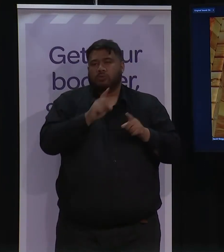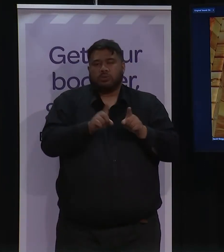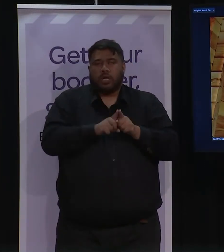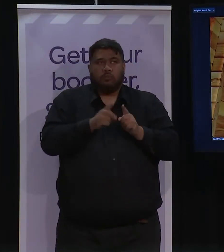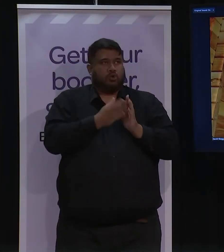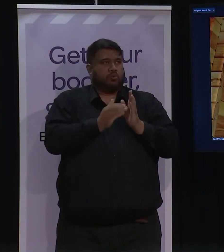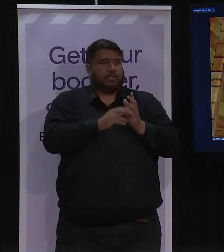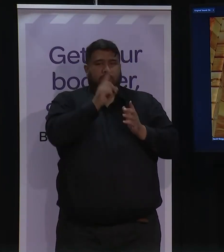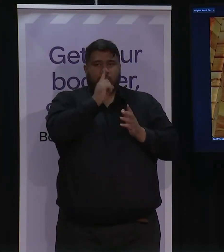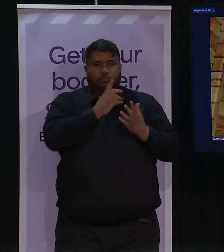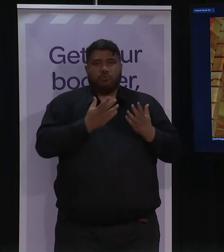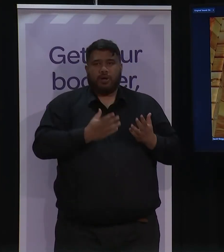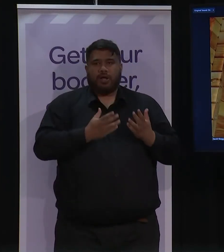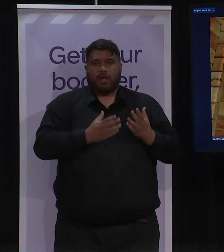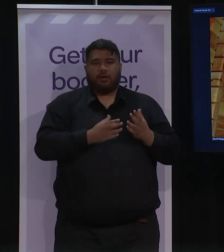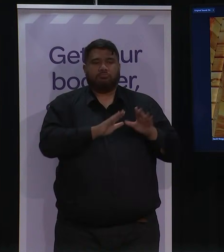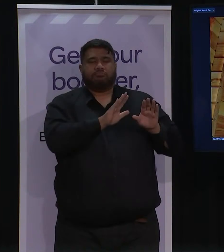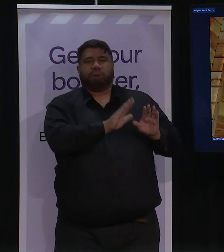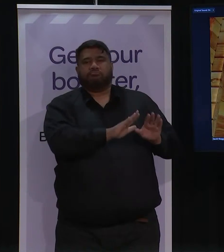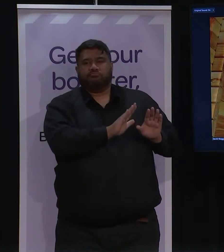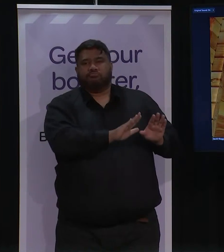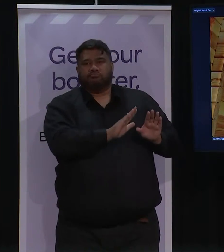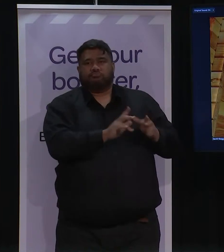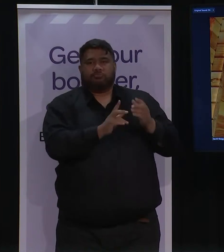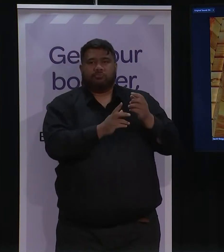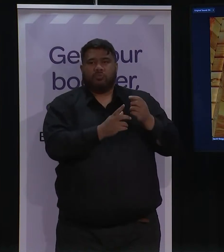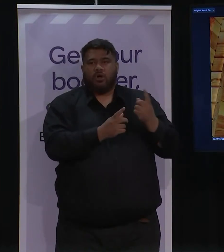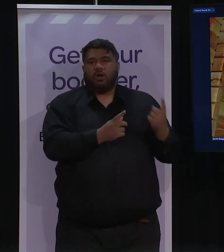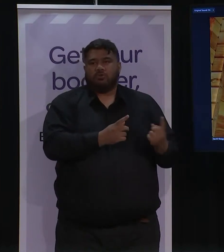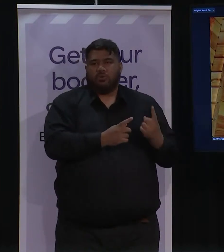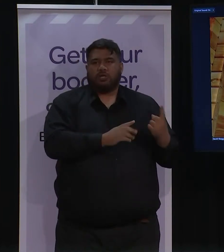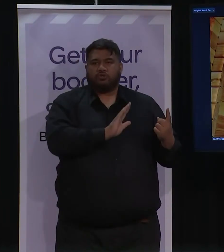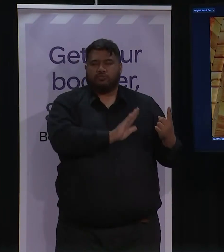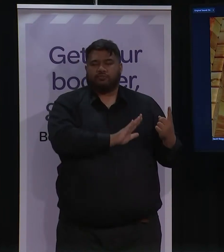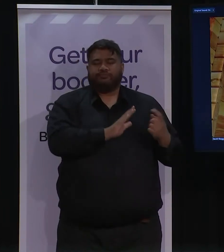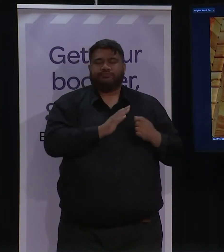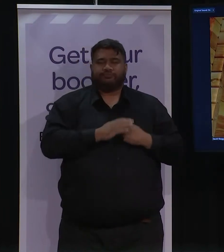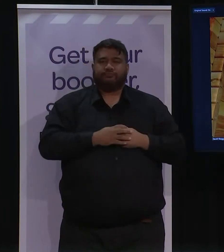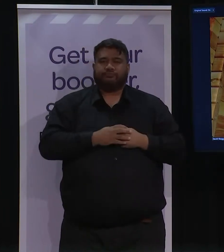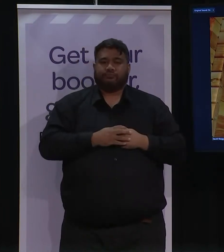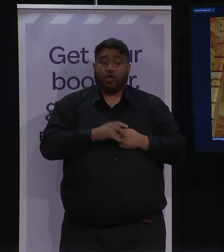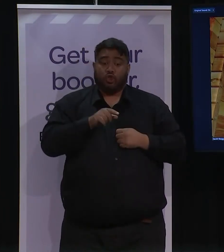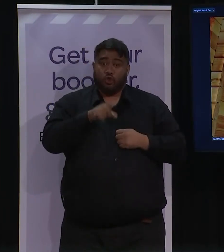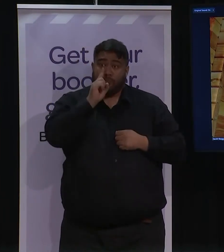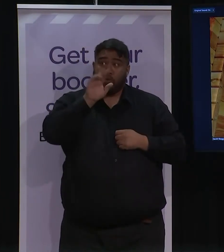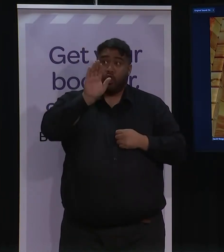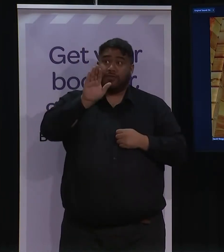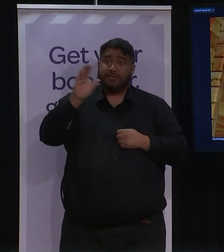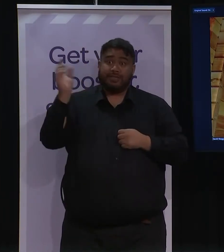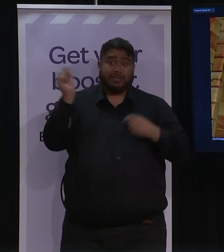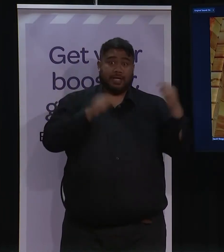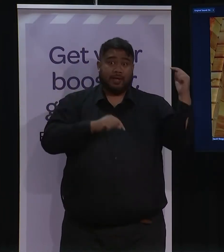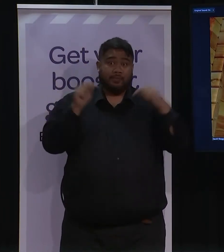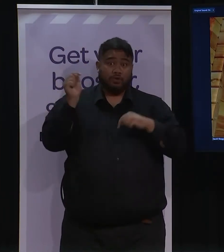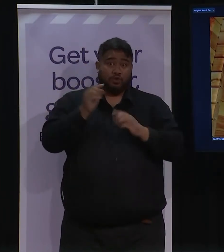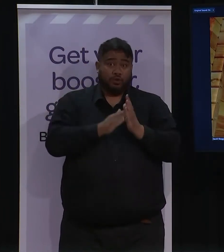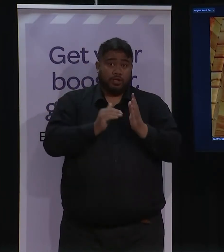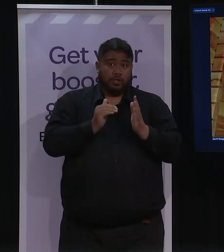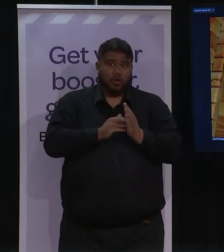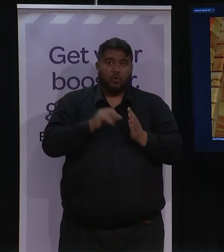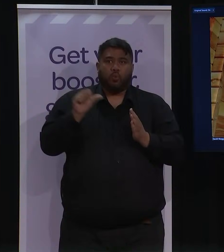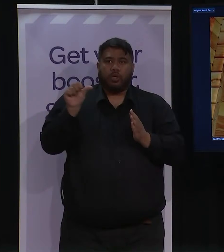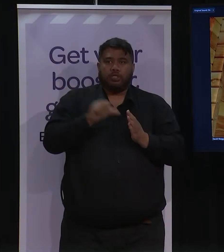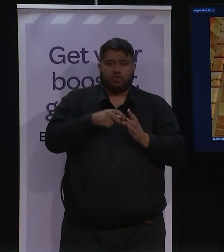infected with this virus. We recommend that whole genome sequencing should be carried out in those